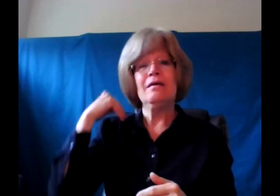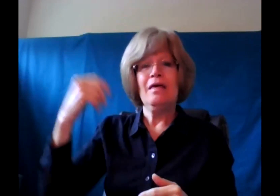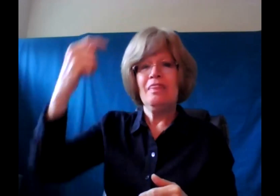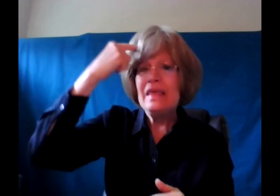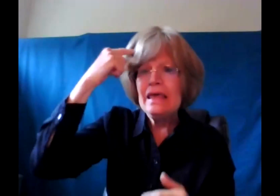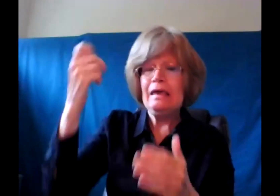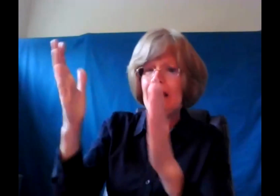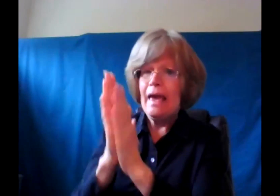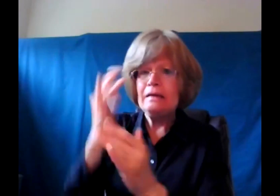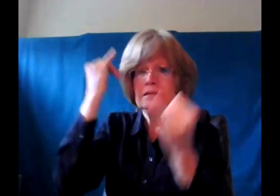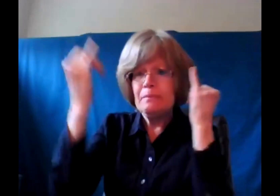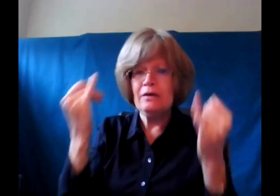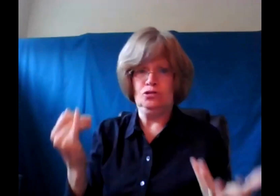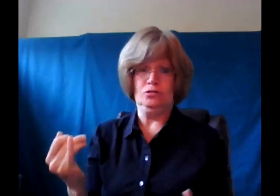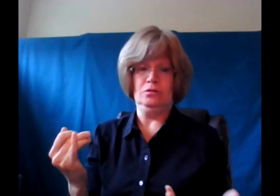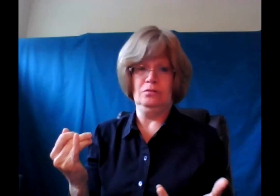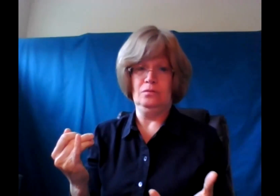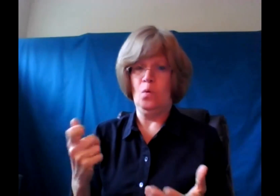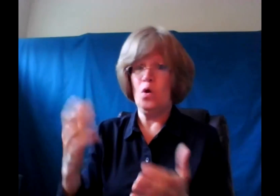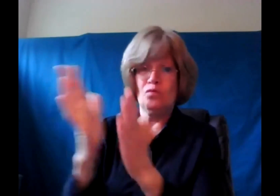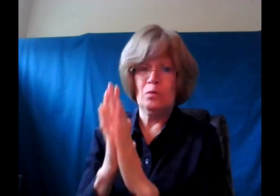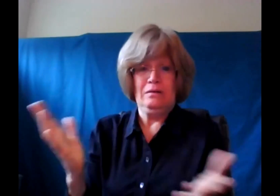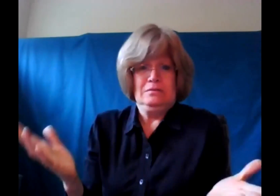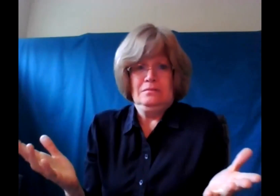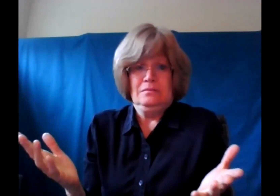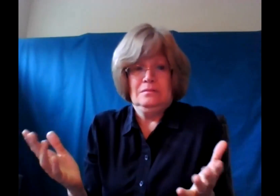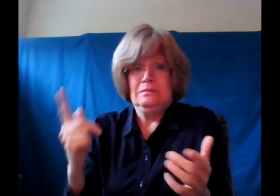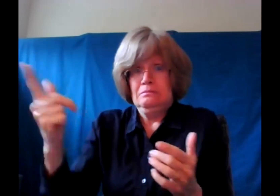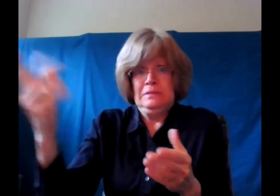imagine. Eugene Peterson said, even what we can request.